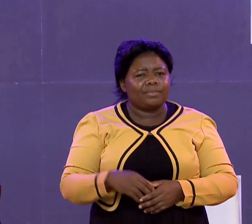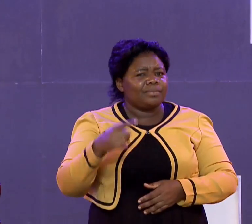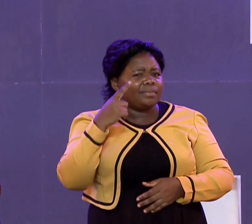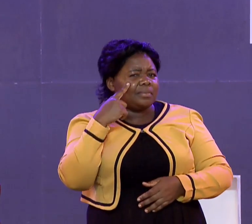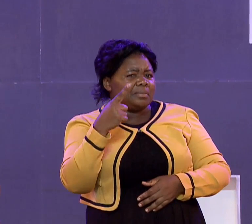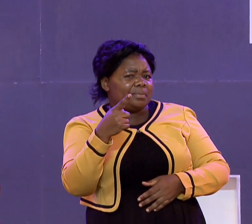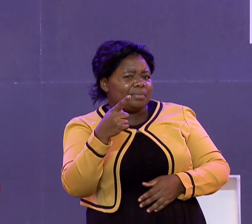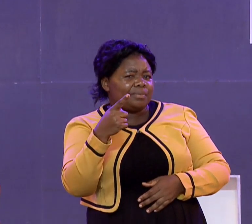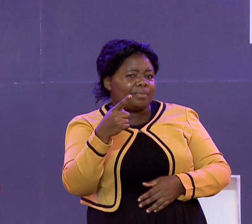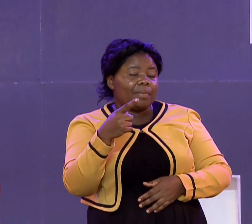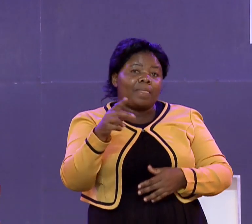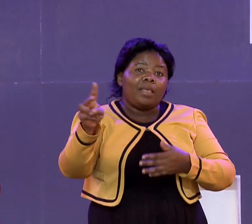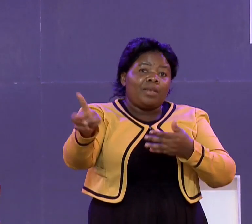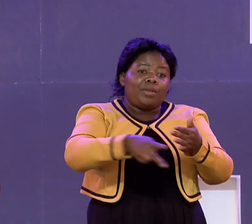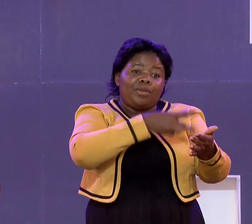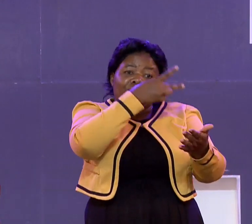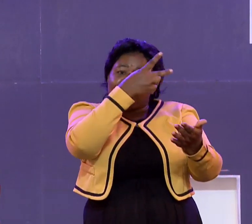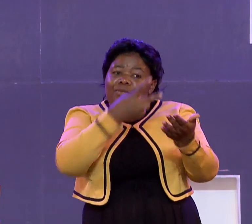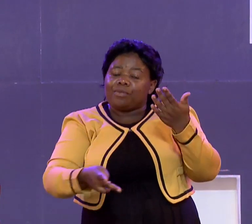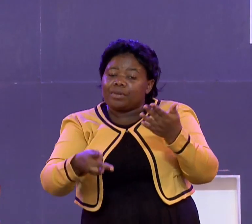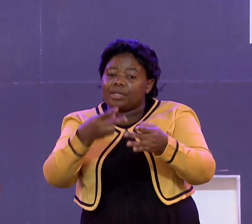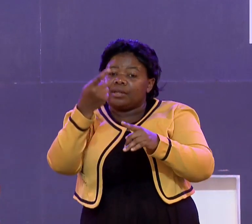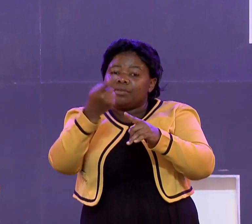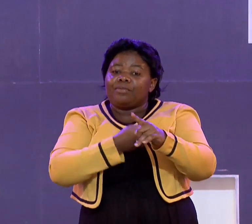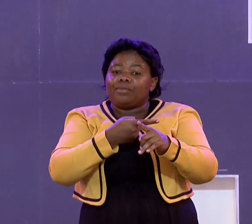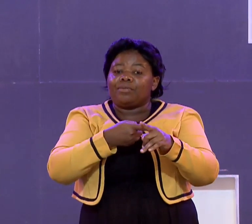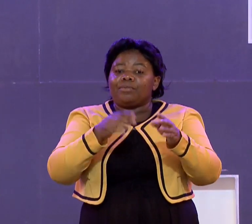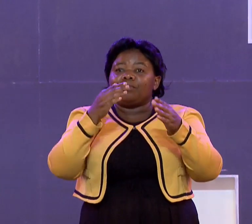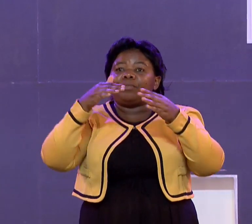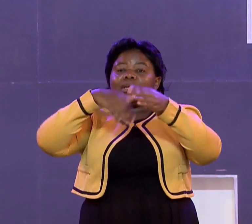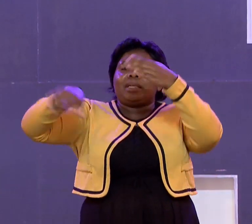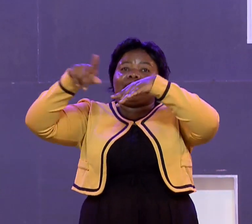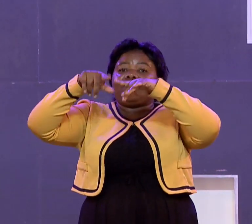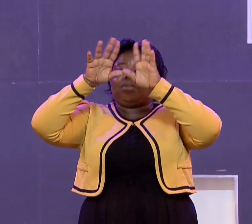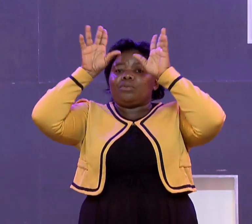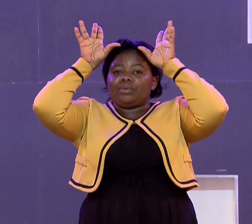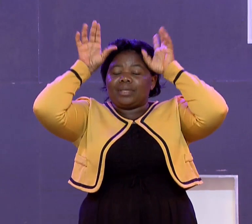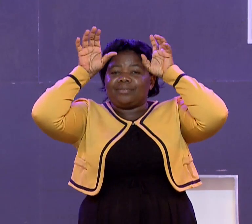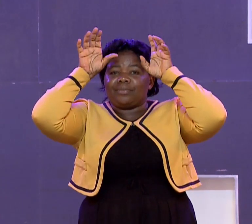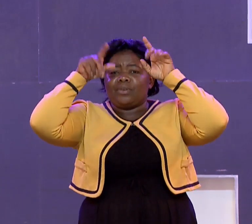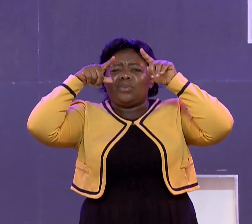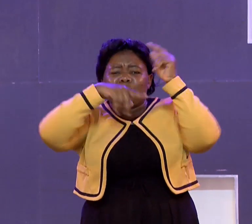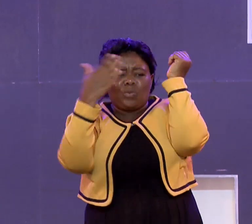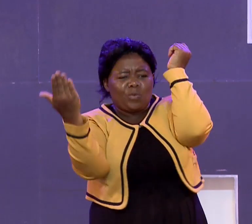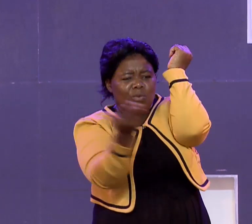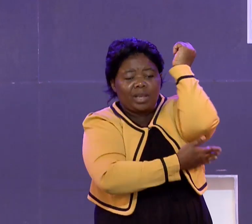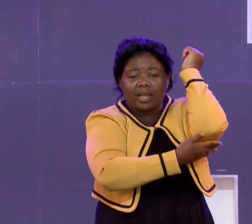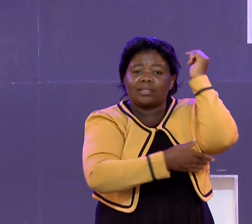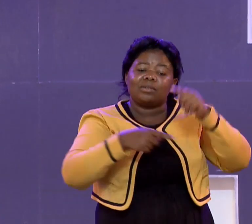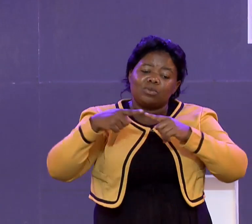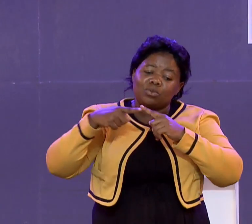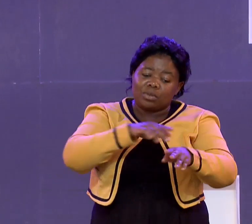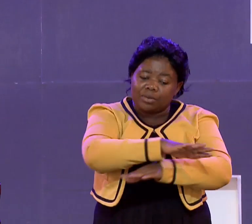you fallen from heaven, O Lucifer, son of the morning? How you are cut down to the